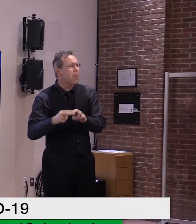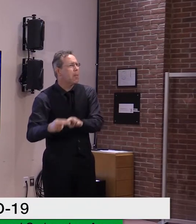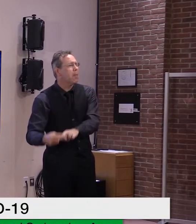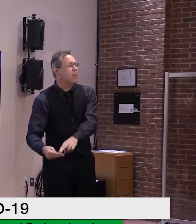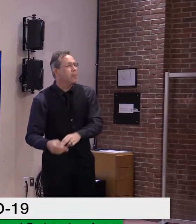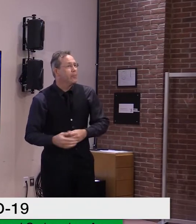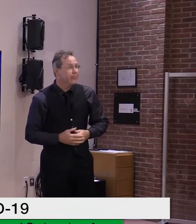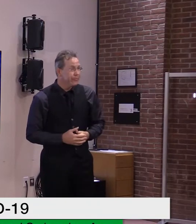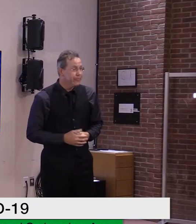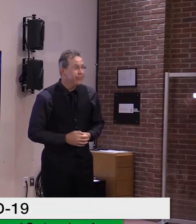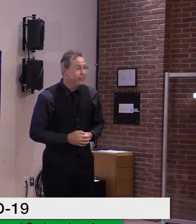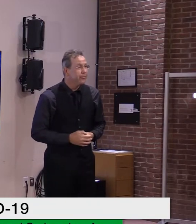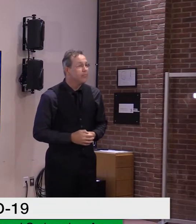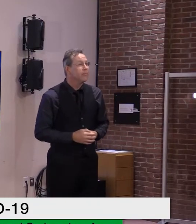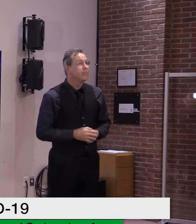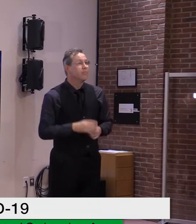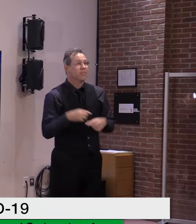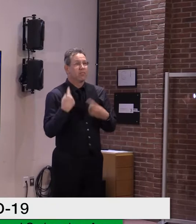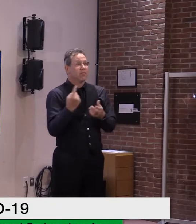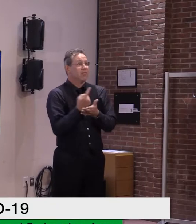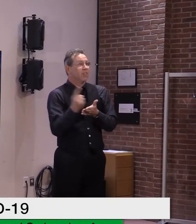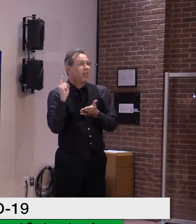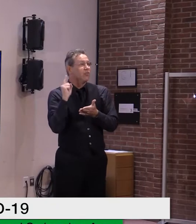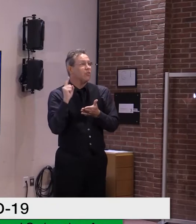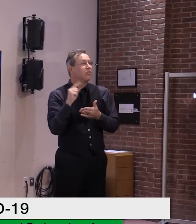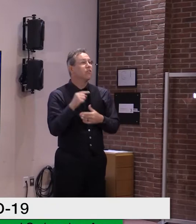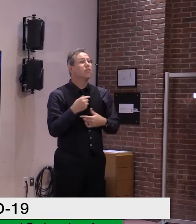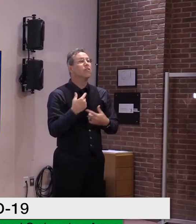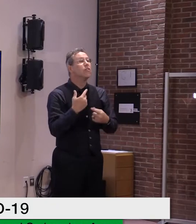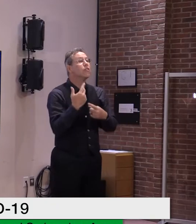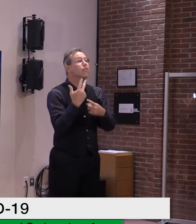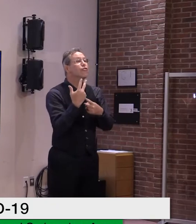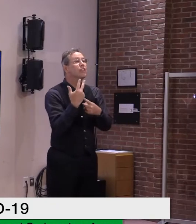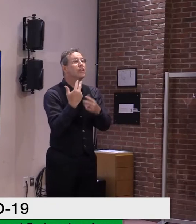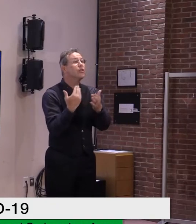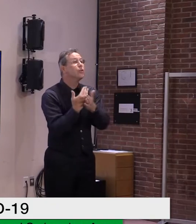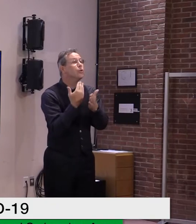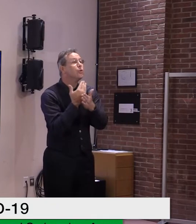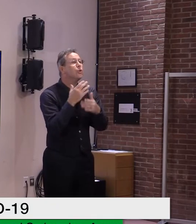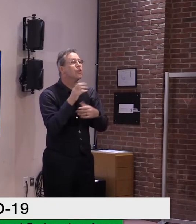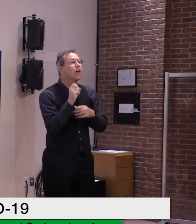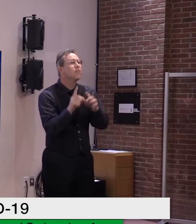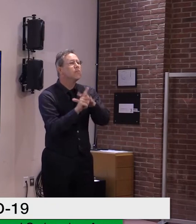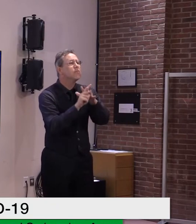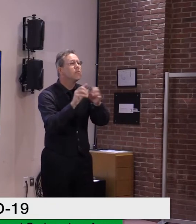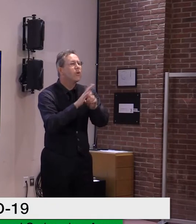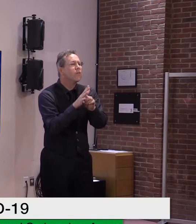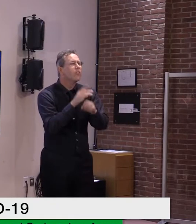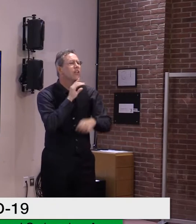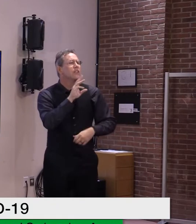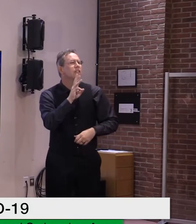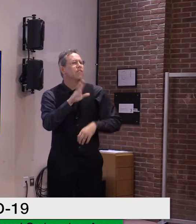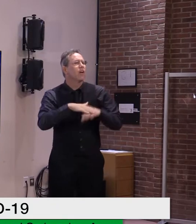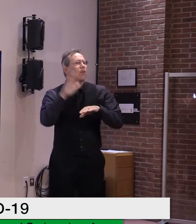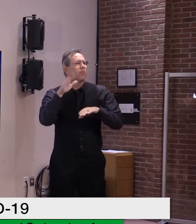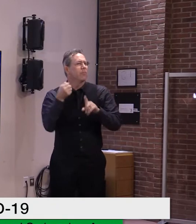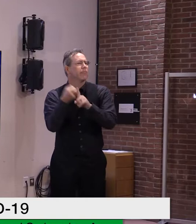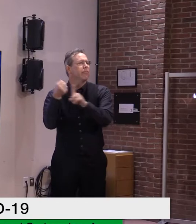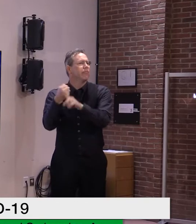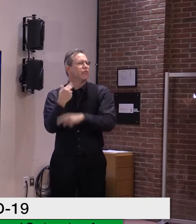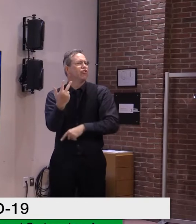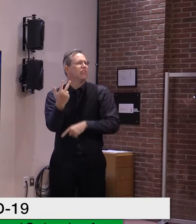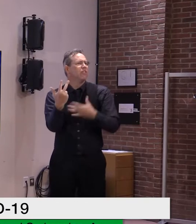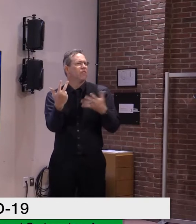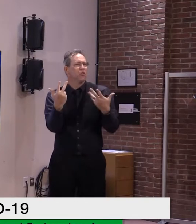3 cases among those 65 or older, and cases are also falling uniformly across all of our